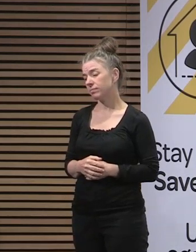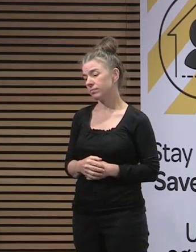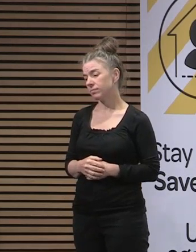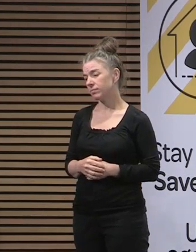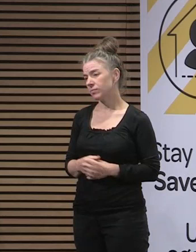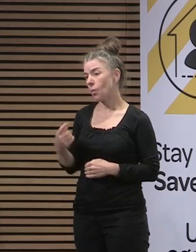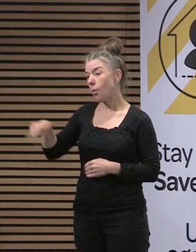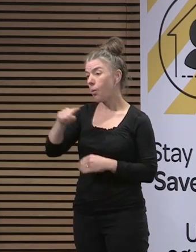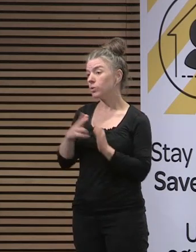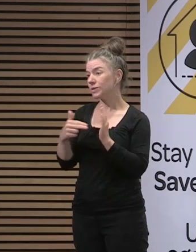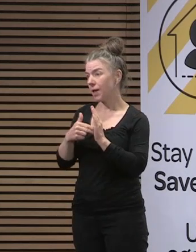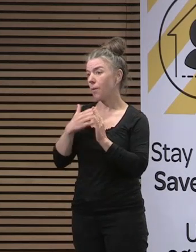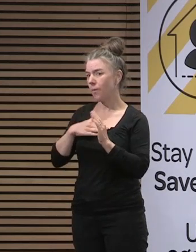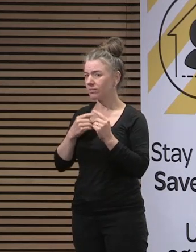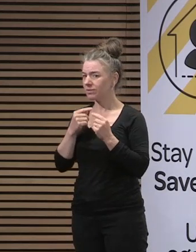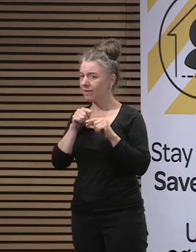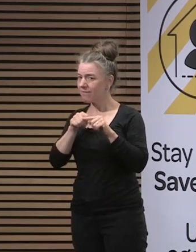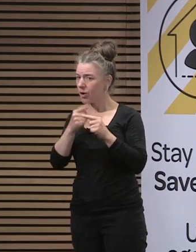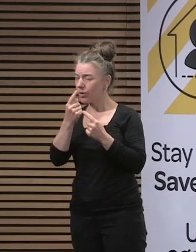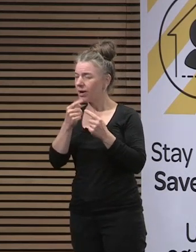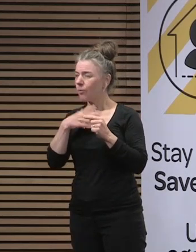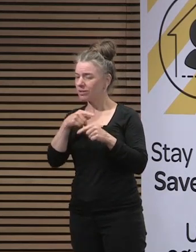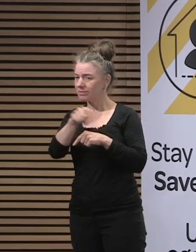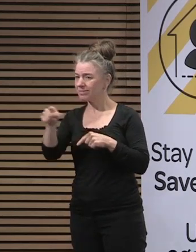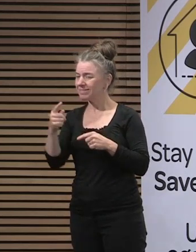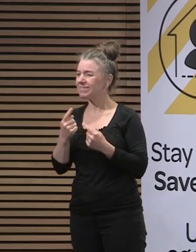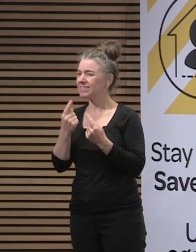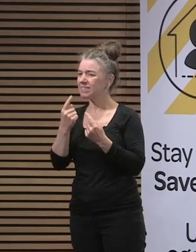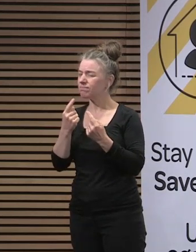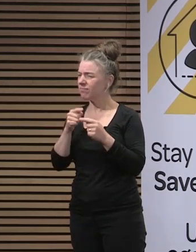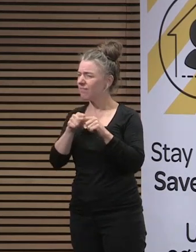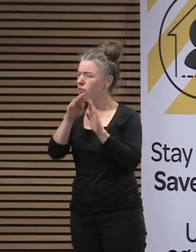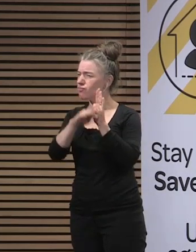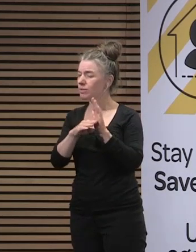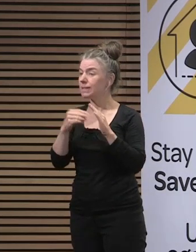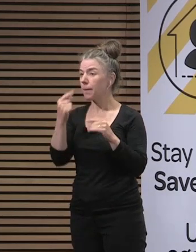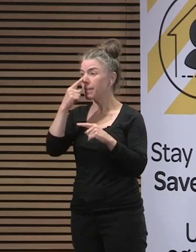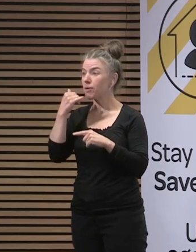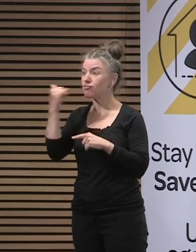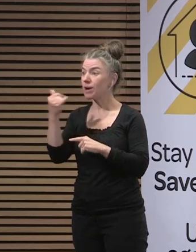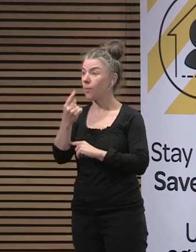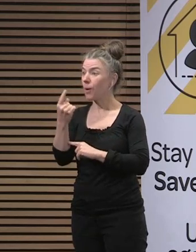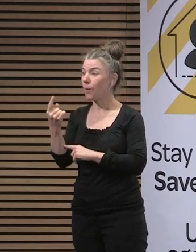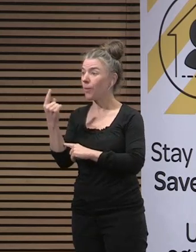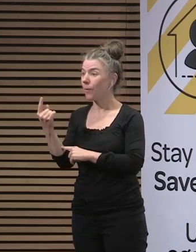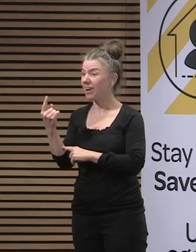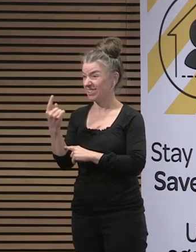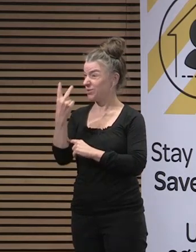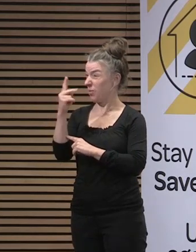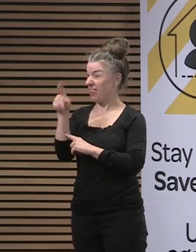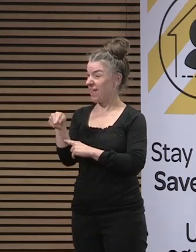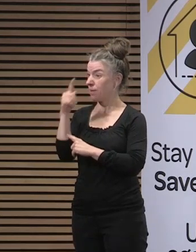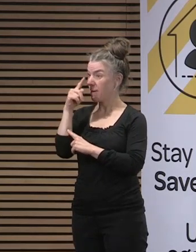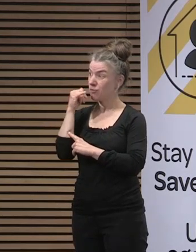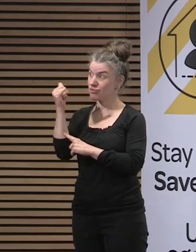are being followed. Some are trying to encourage that by calling 111. In fact, over 2,000 calls have been made